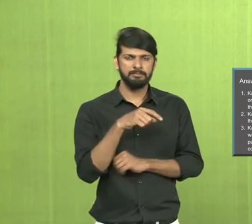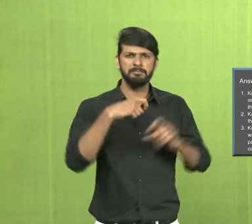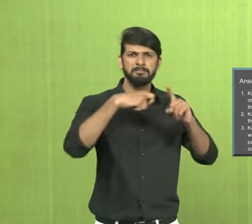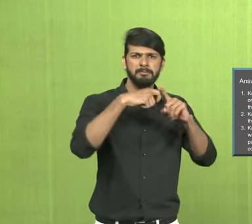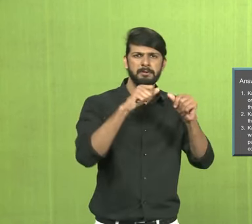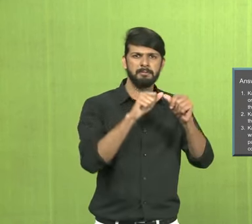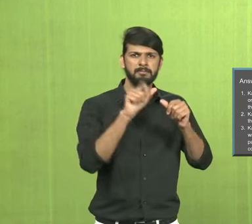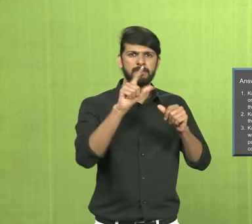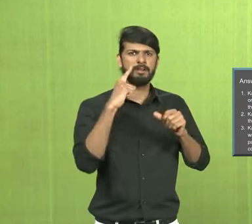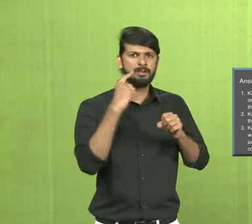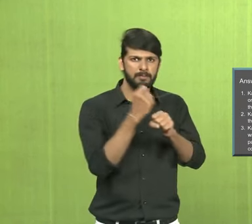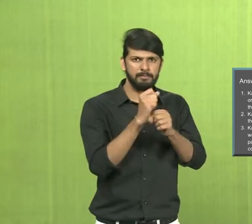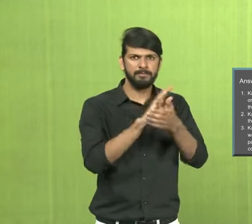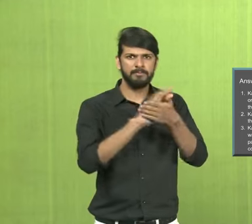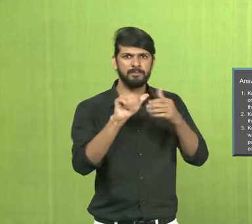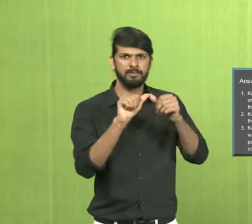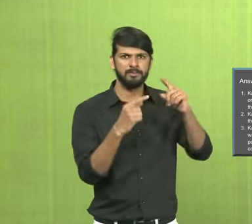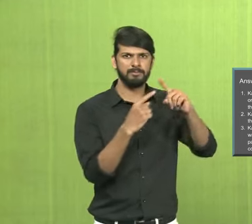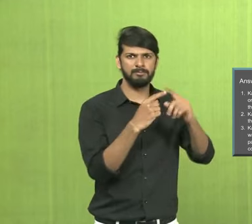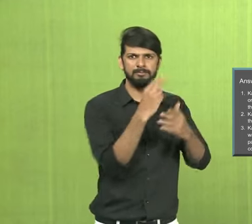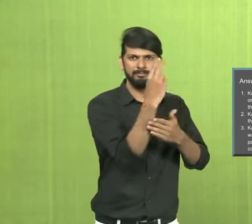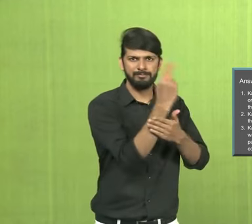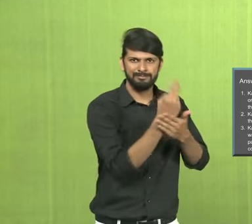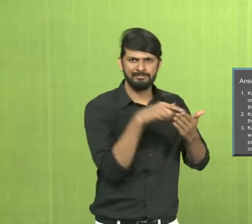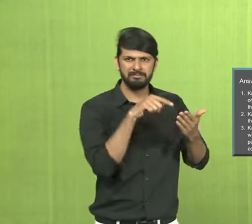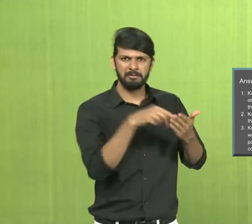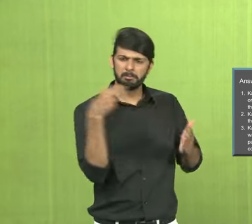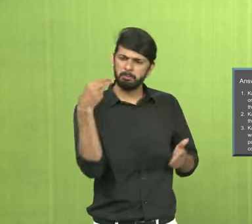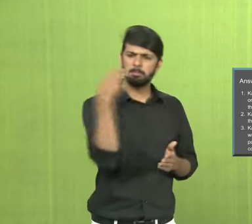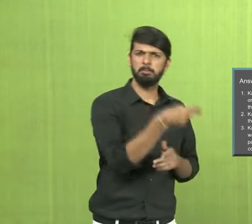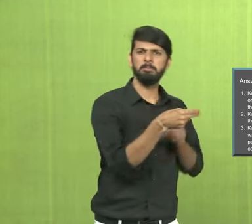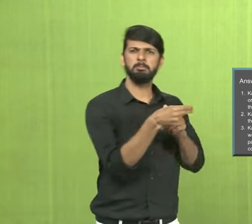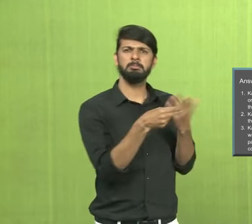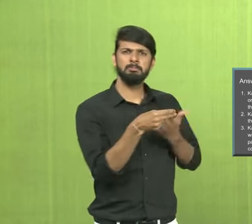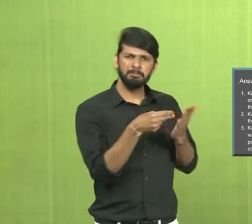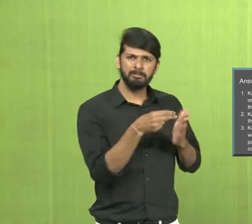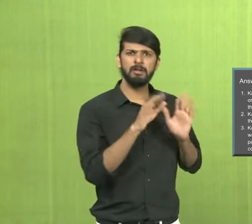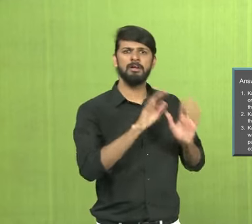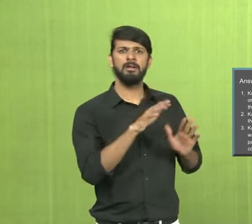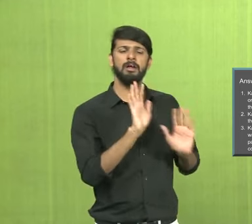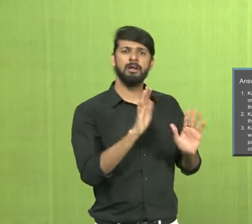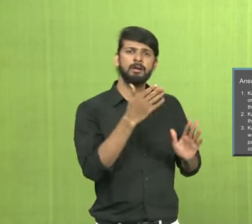Answers. Answer number 1. The Kalighat style of painting is named after the place it originated and developed.